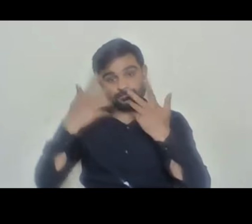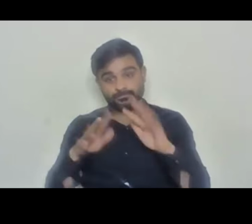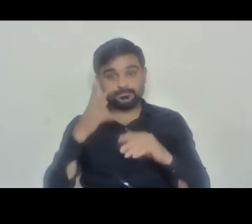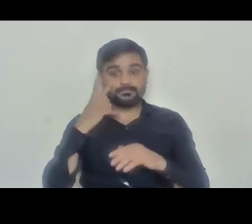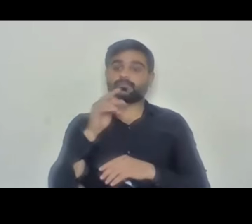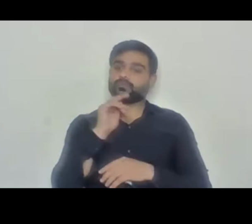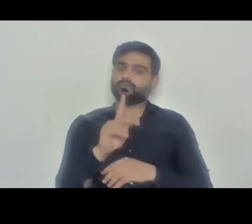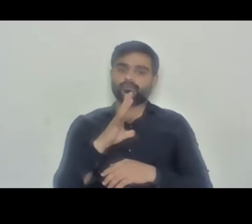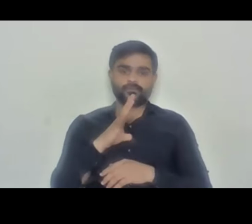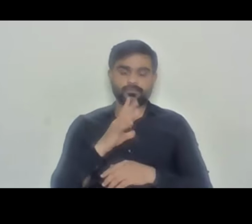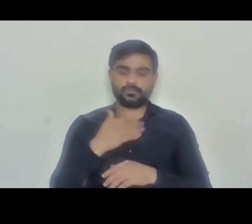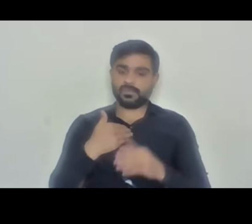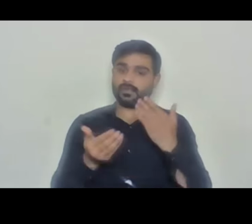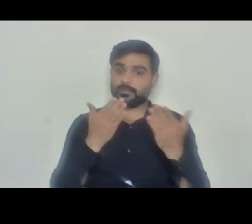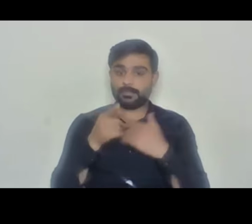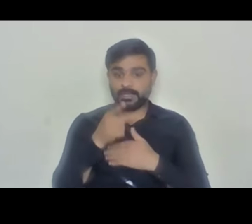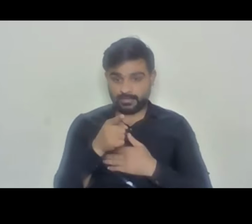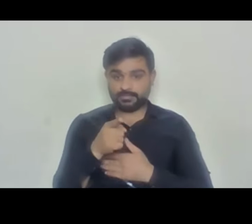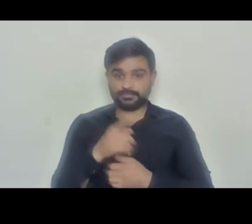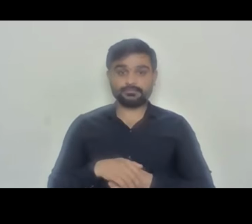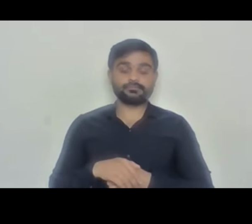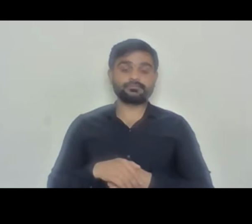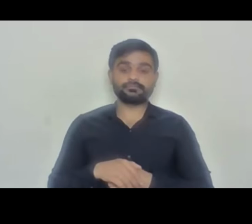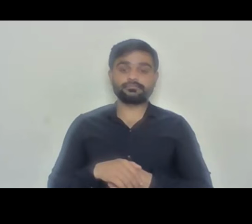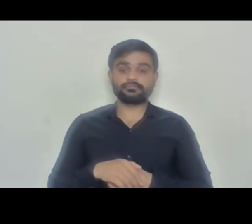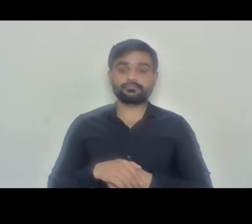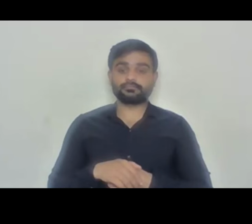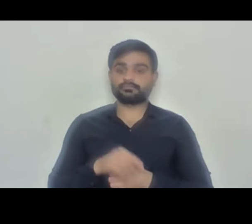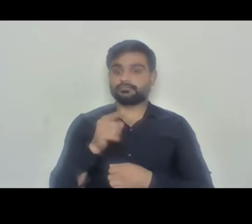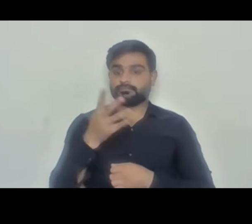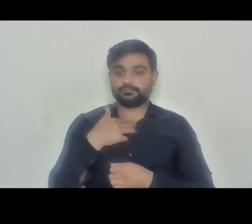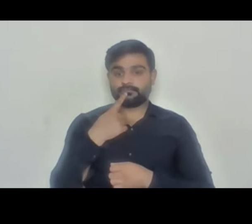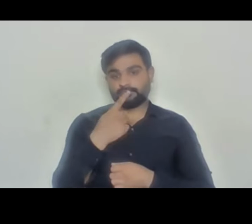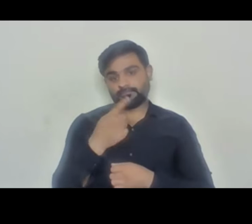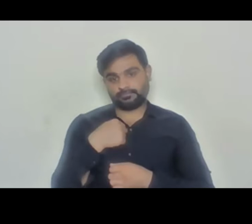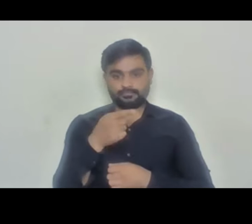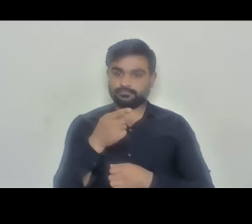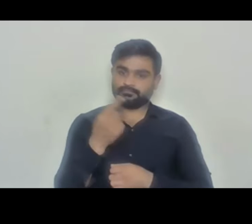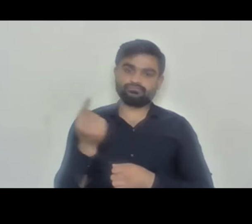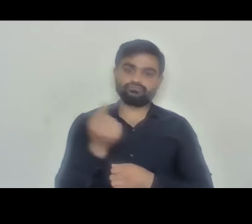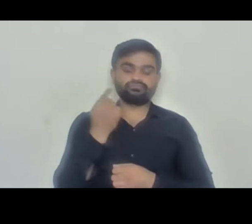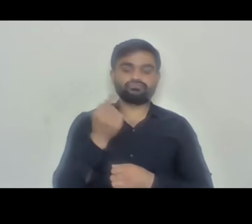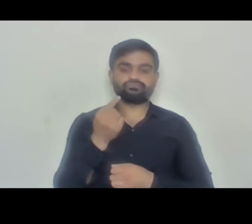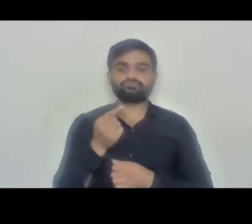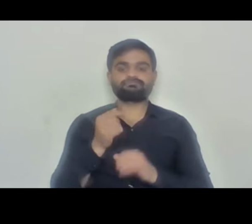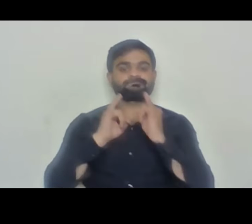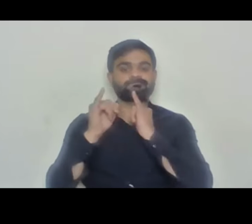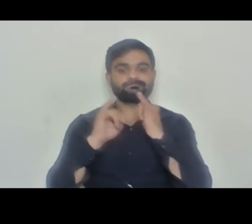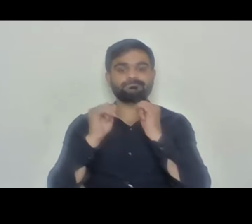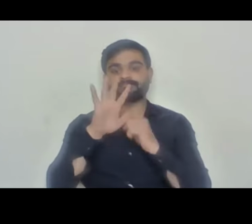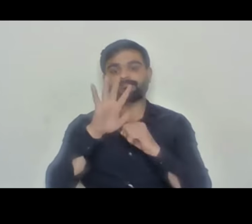okay, maybe this thing, because you said that you have only, interviewed 5